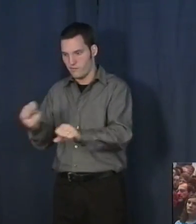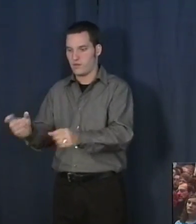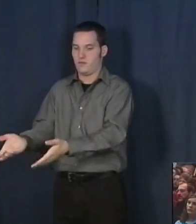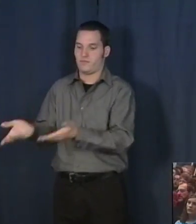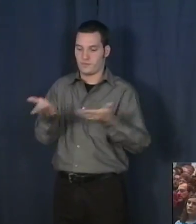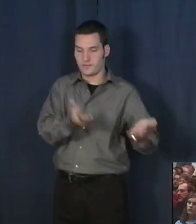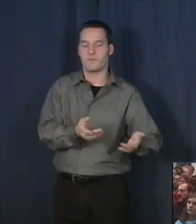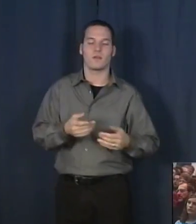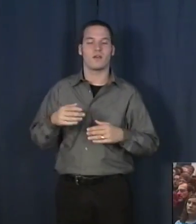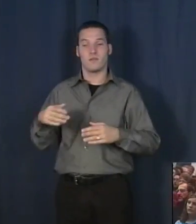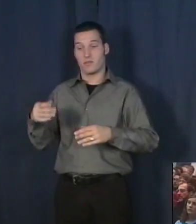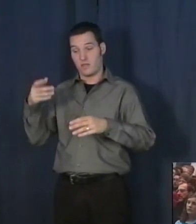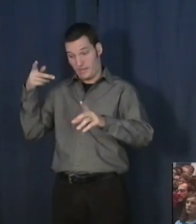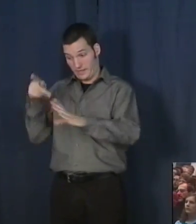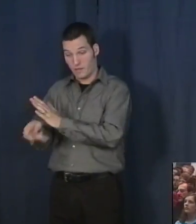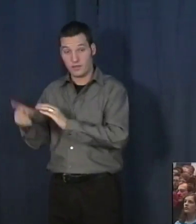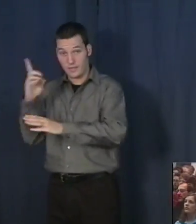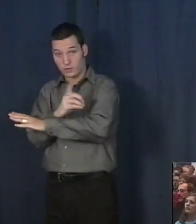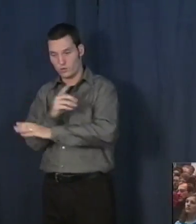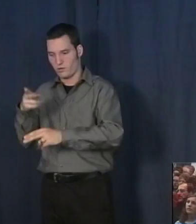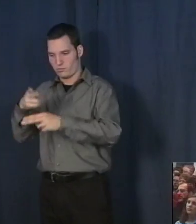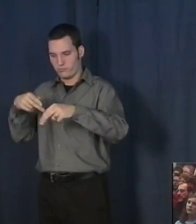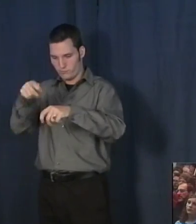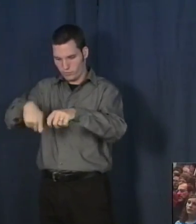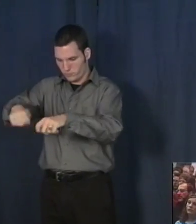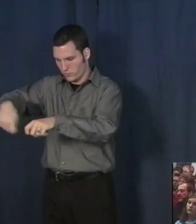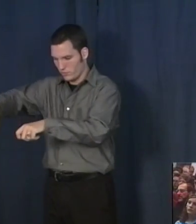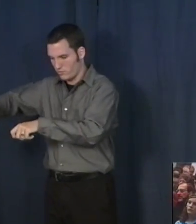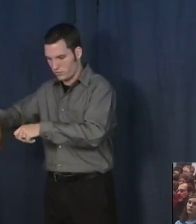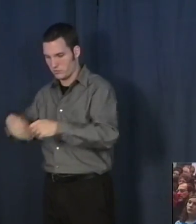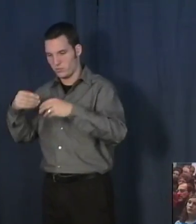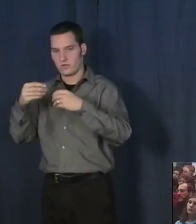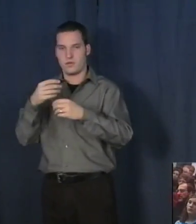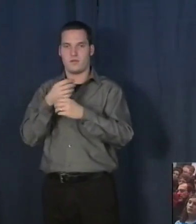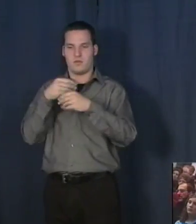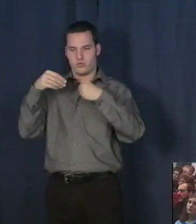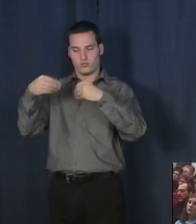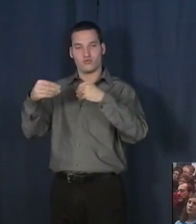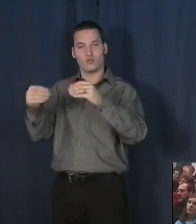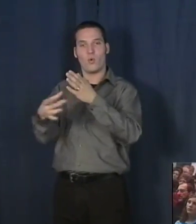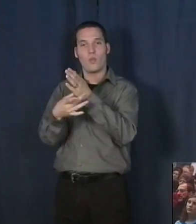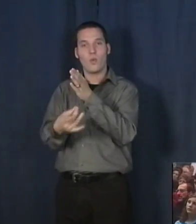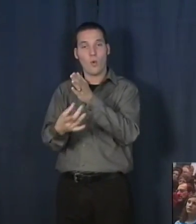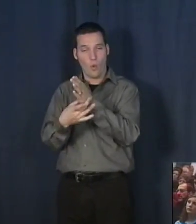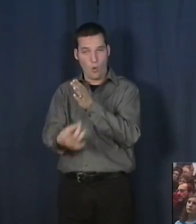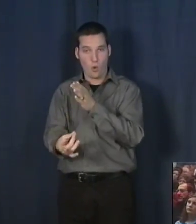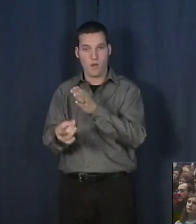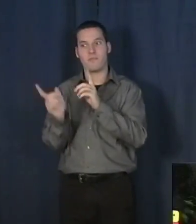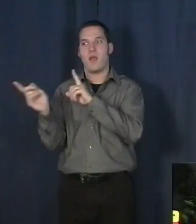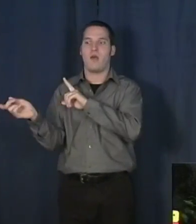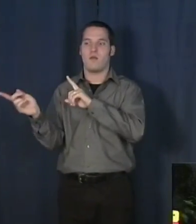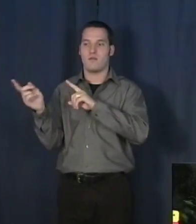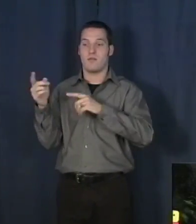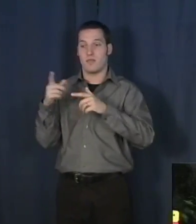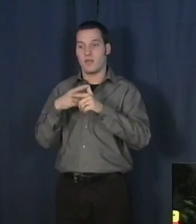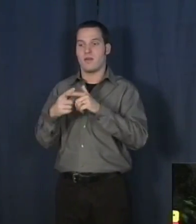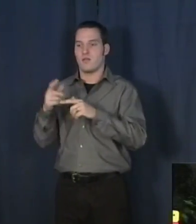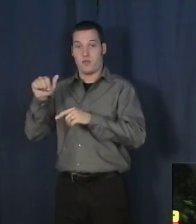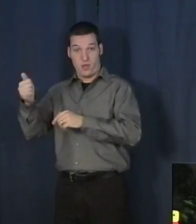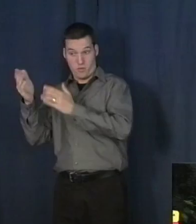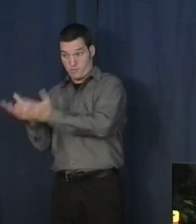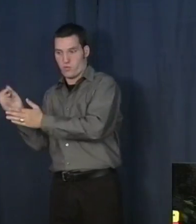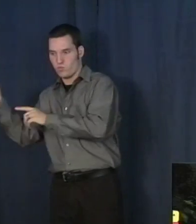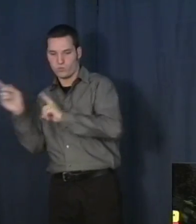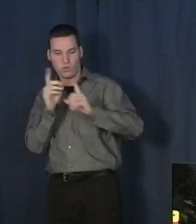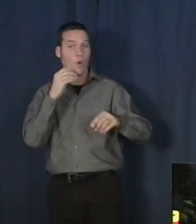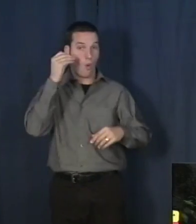head. They cut the thing up, put the bones in the boat. The other ship bought the oil, sea serpent oil, and went back and told the story. Said,